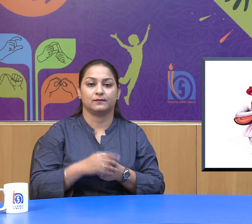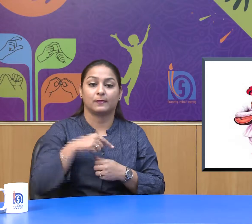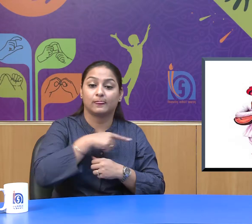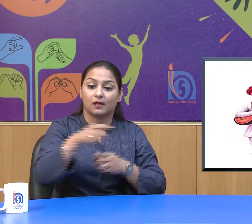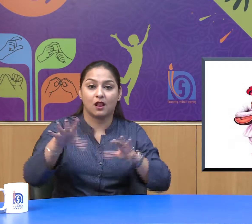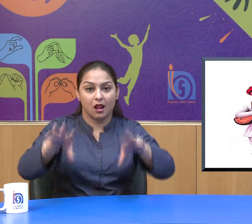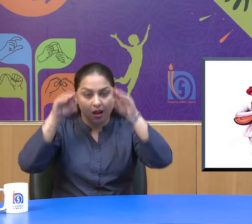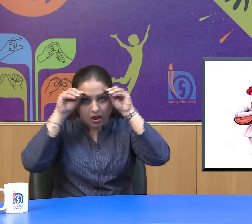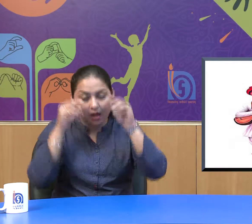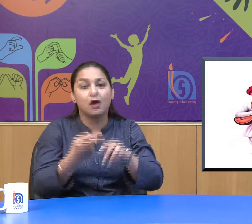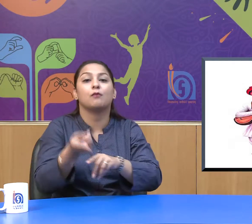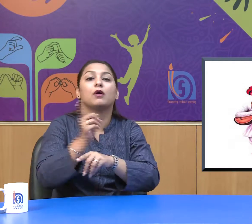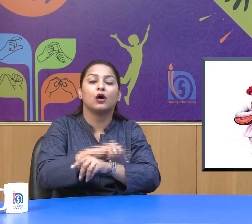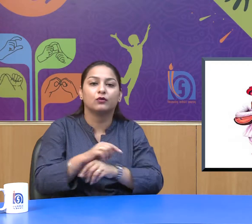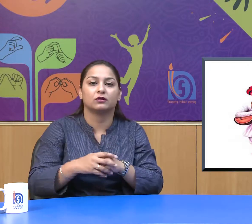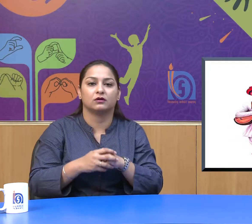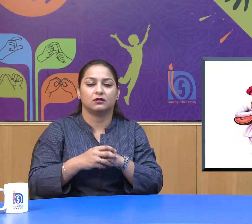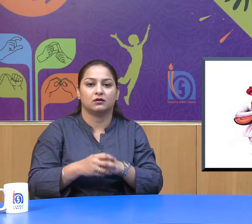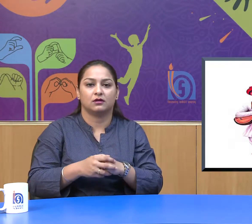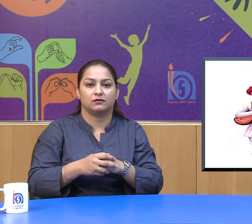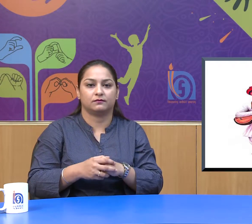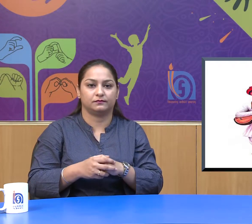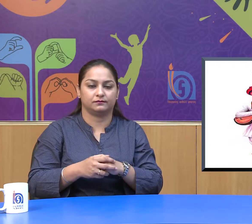will learn about Namadeva.